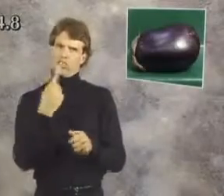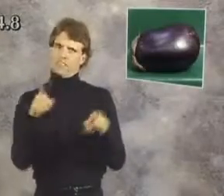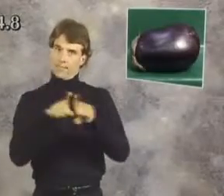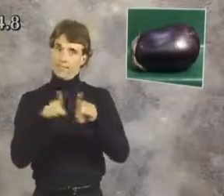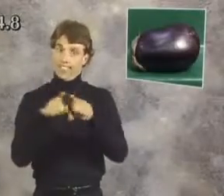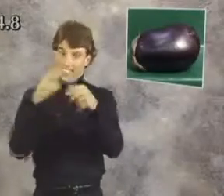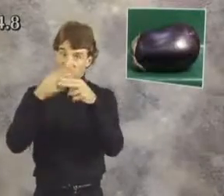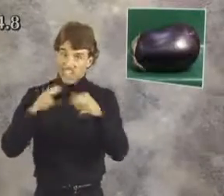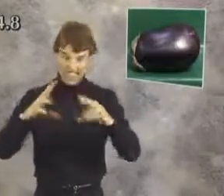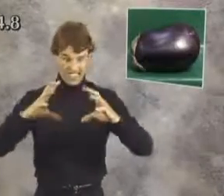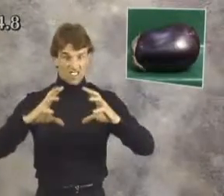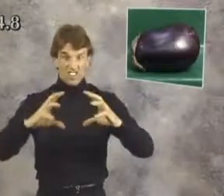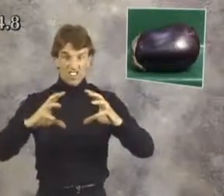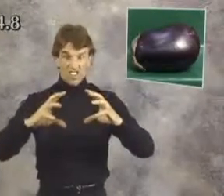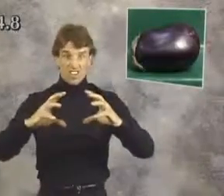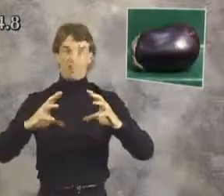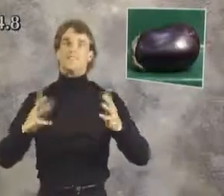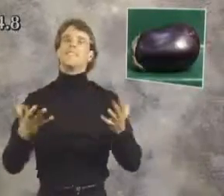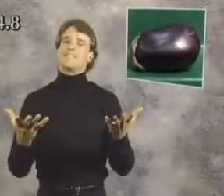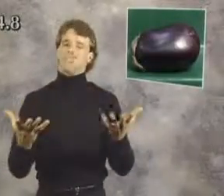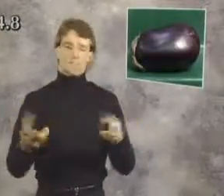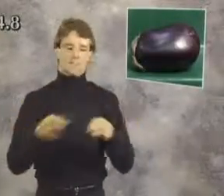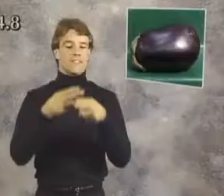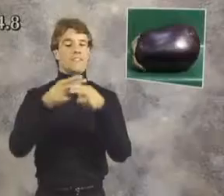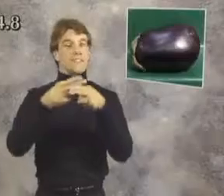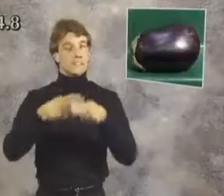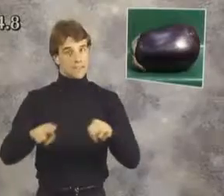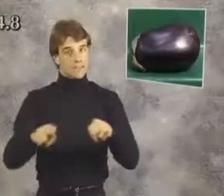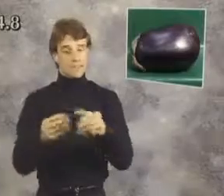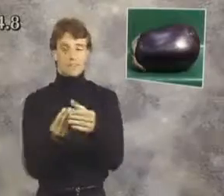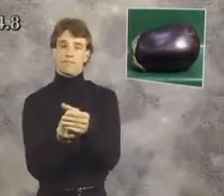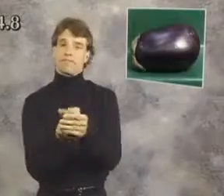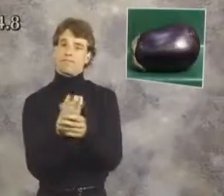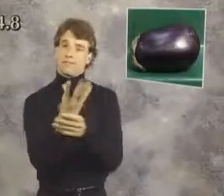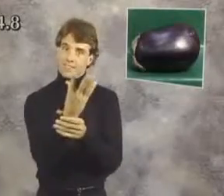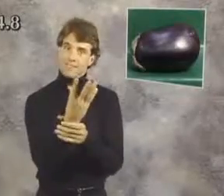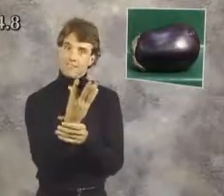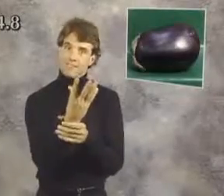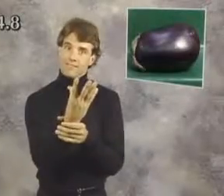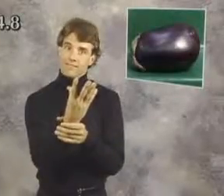And this vegetable is shaped similar to an egg. Eggplant.